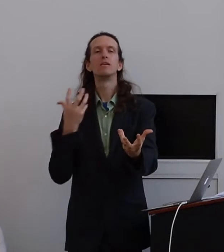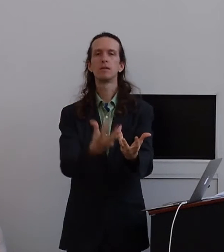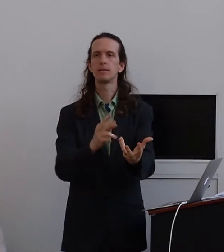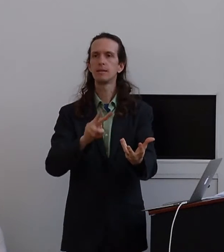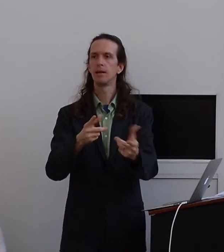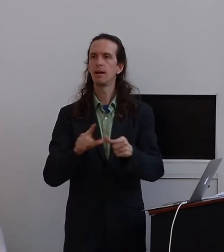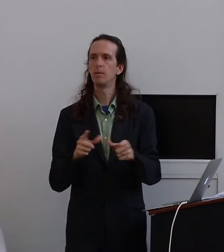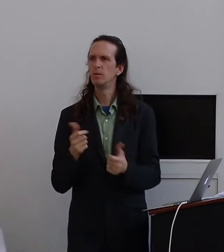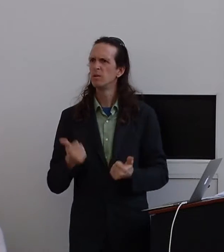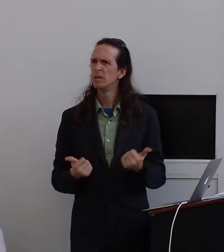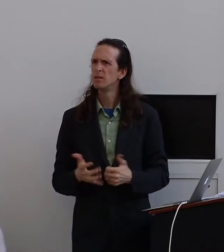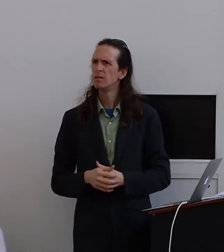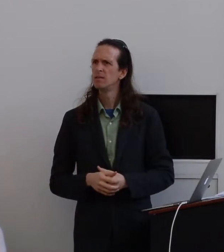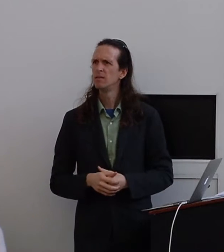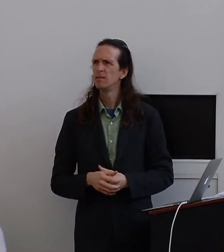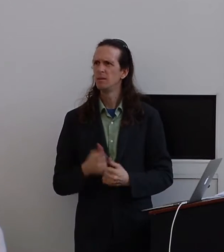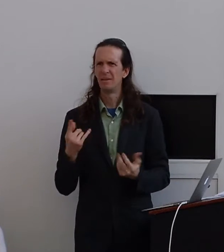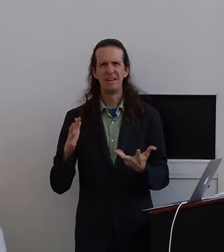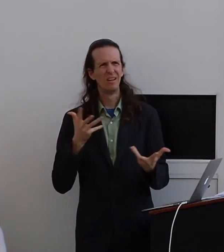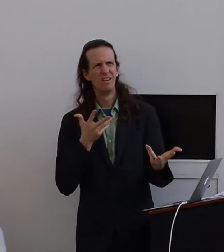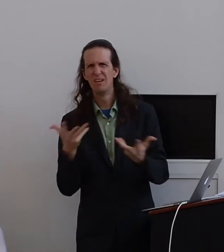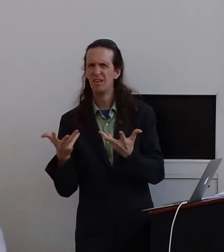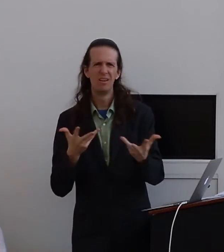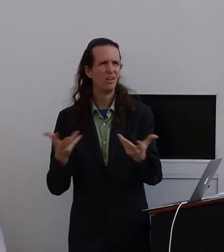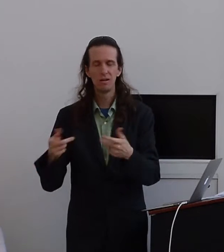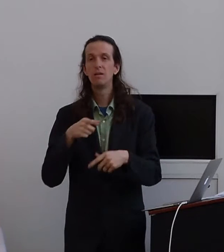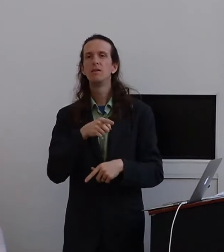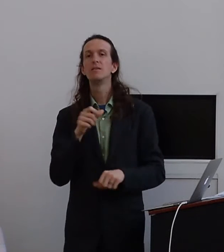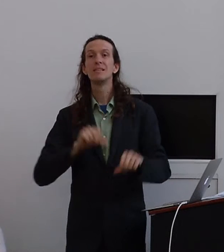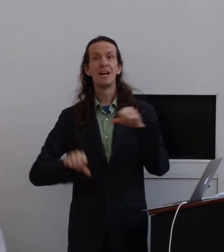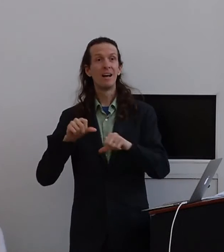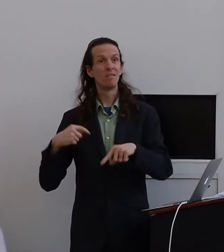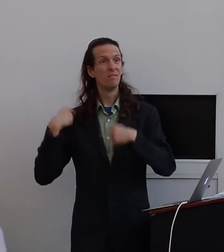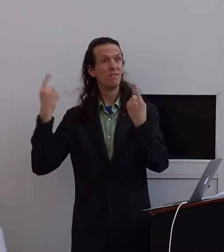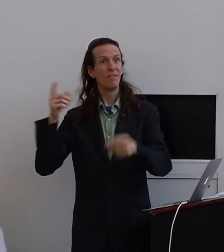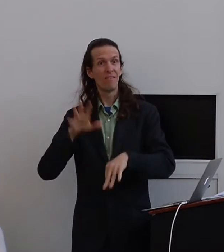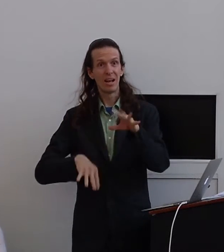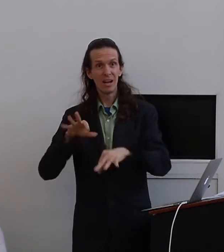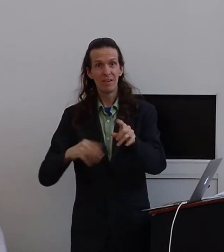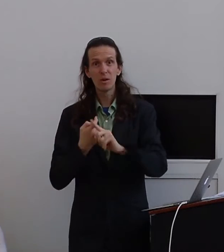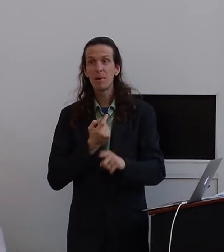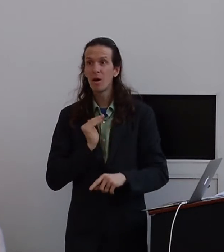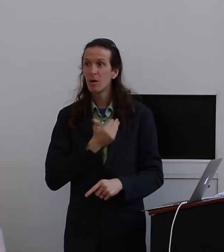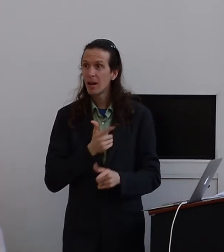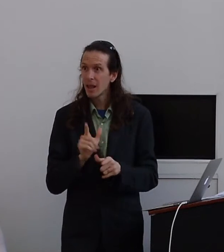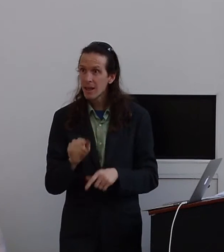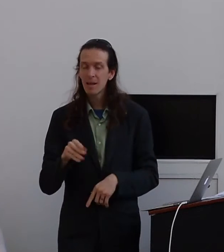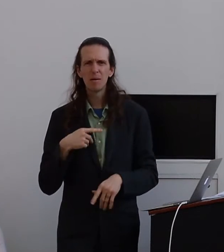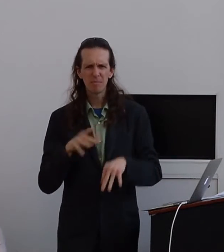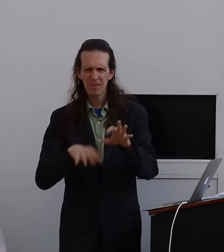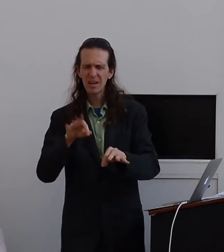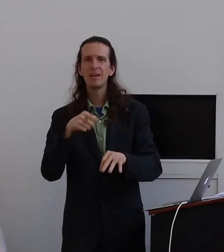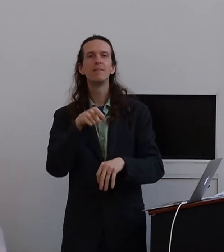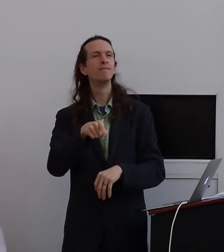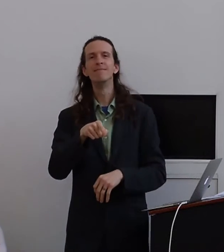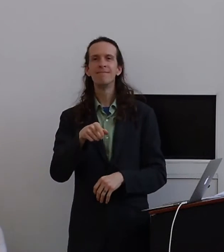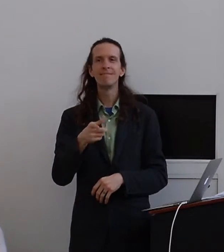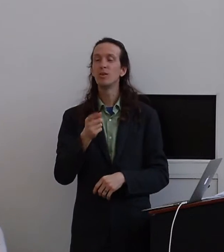being exposed to the other? The scientific findings from our lab show clearly that